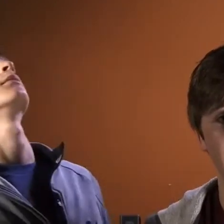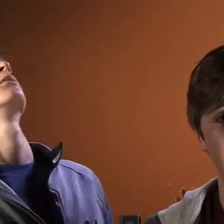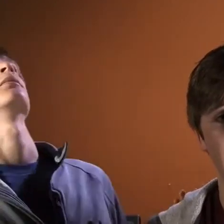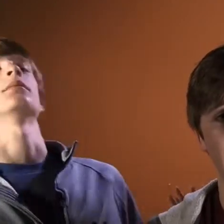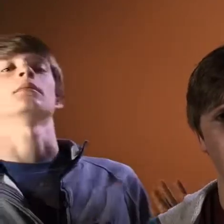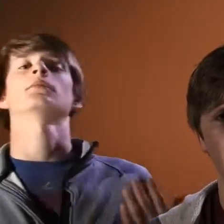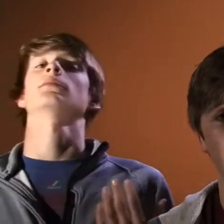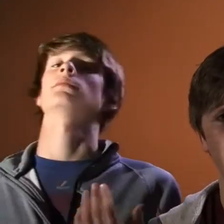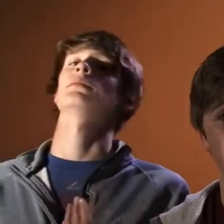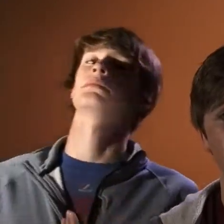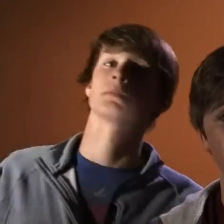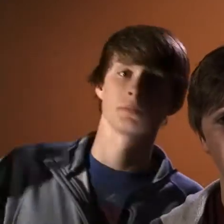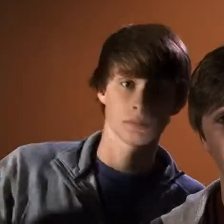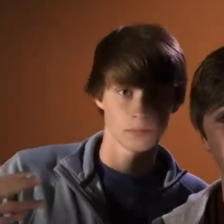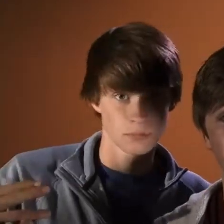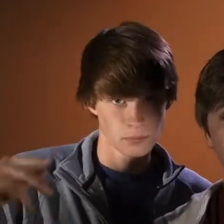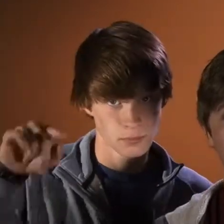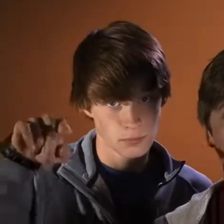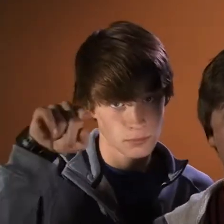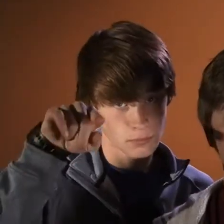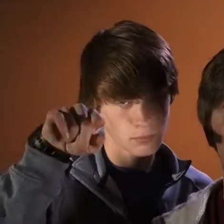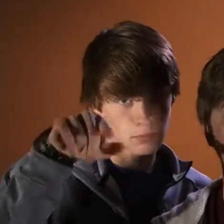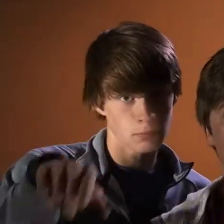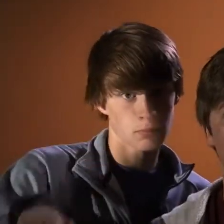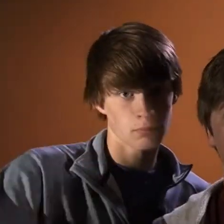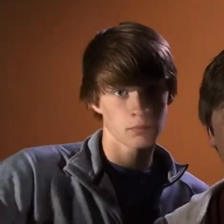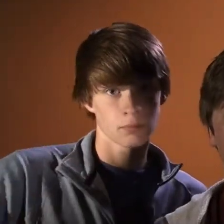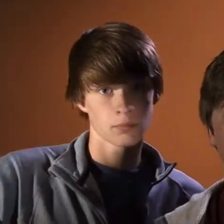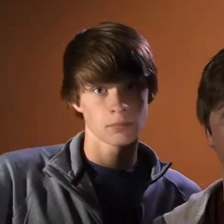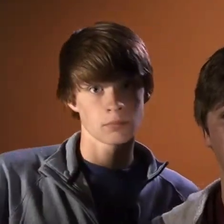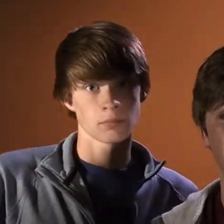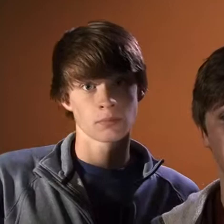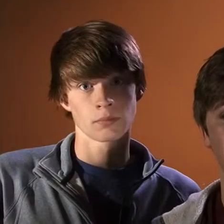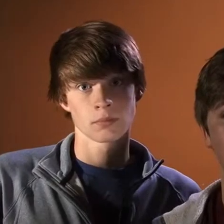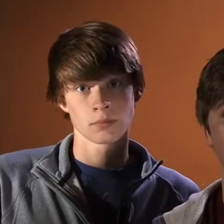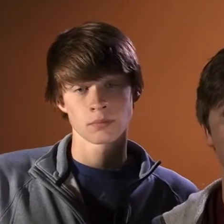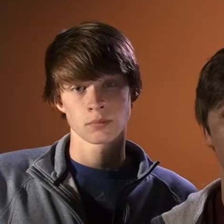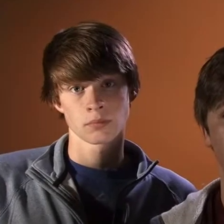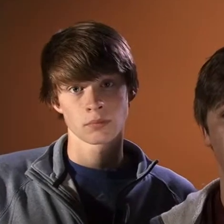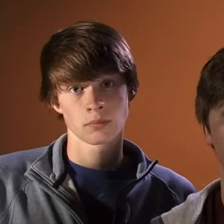said it before, but this is truly the last opportunity for credit recovery for semester one.